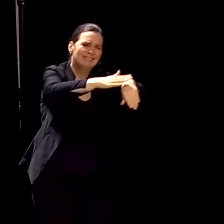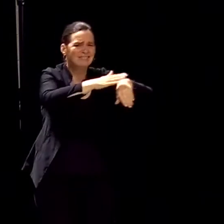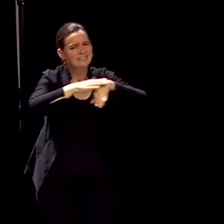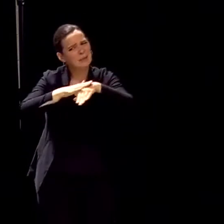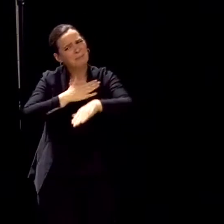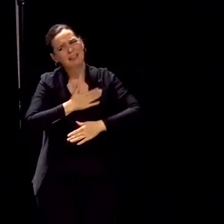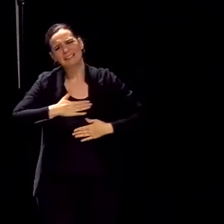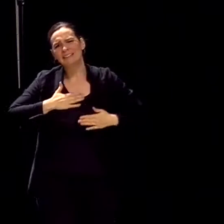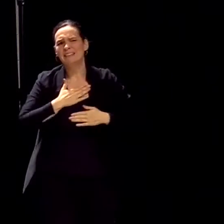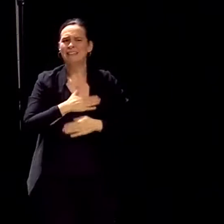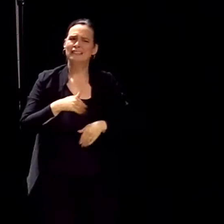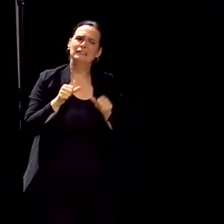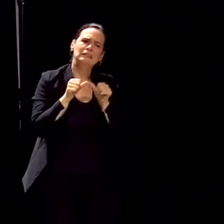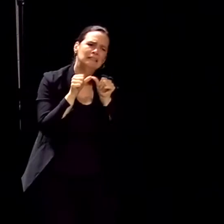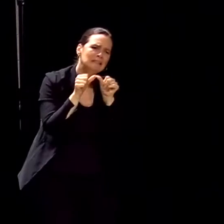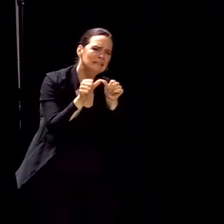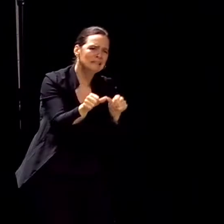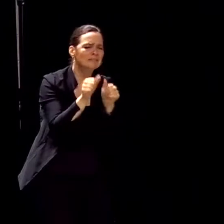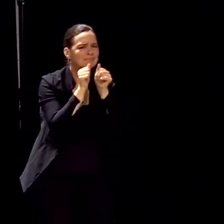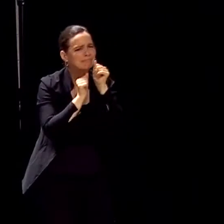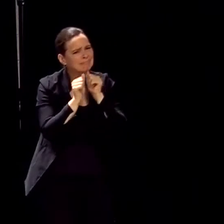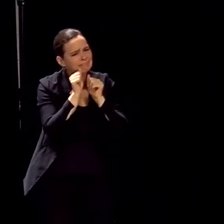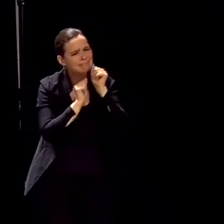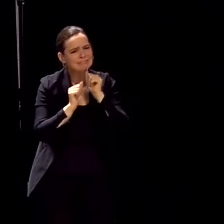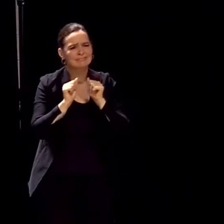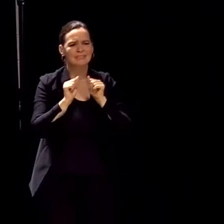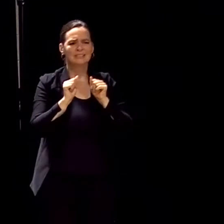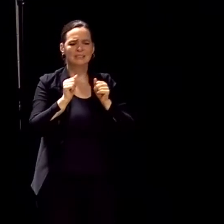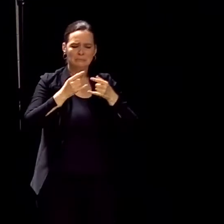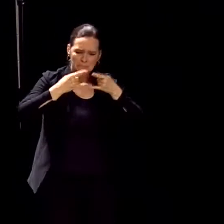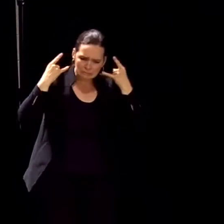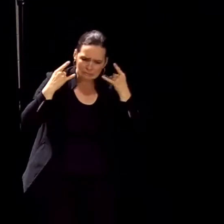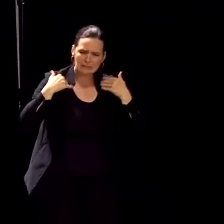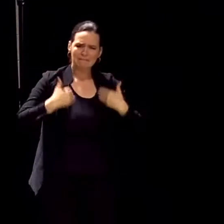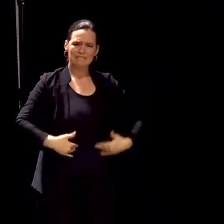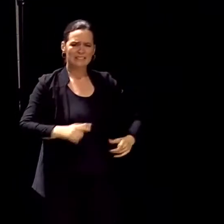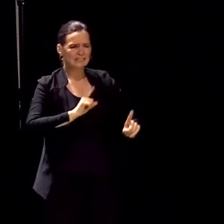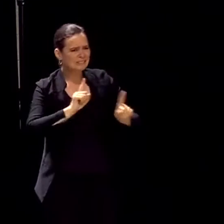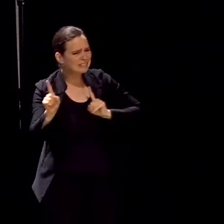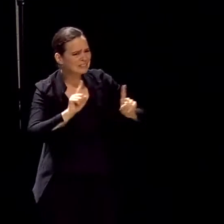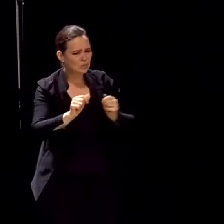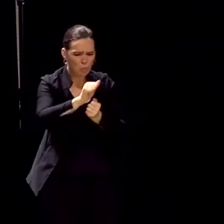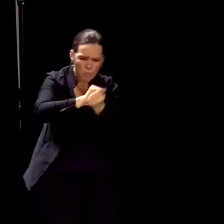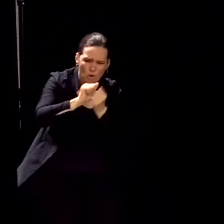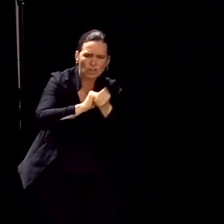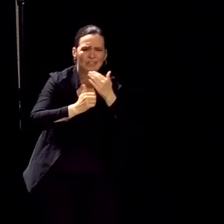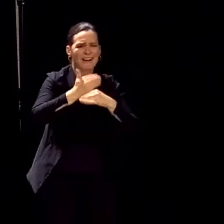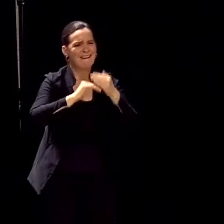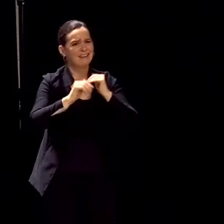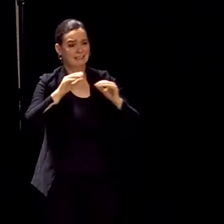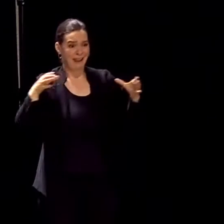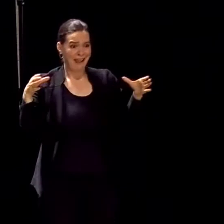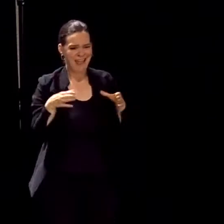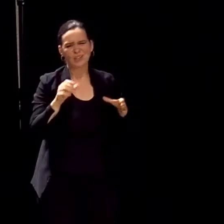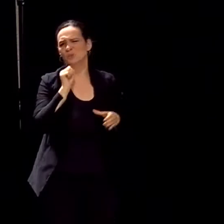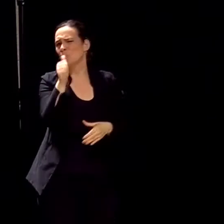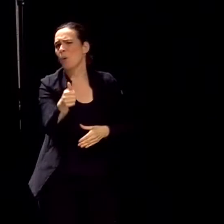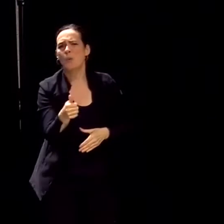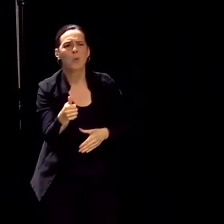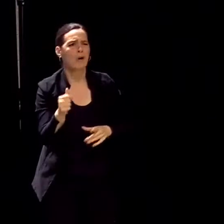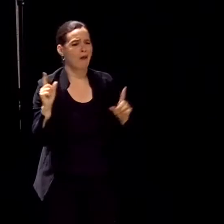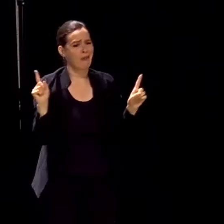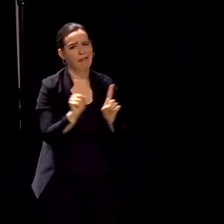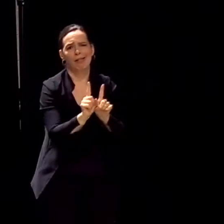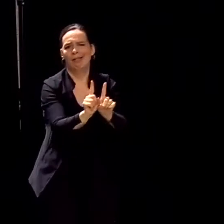this tunnel. The challenge is we need to get from here to there in a way where we protect our communities